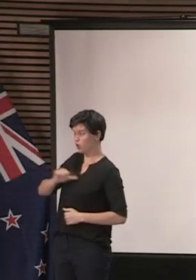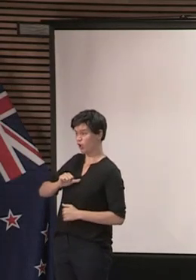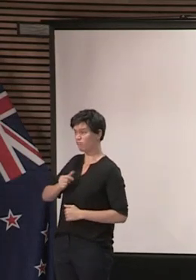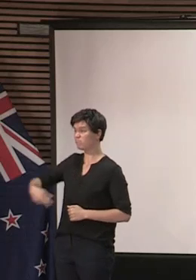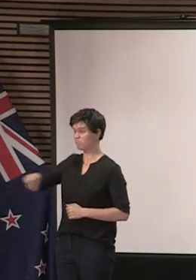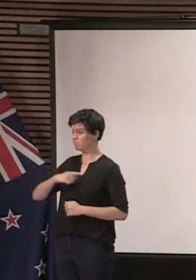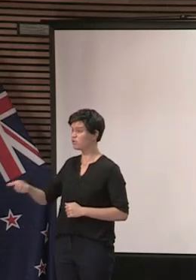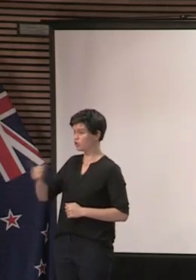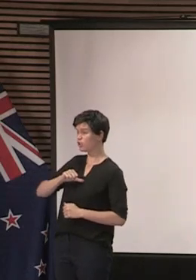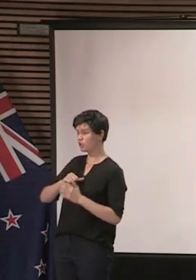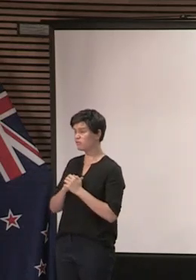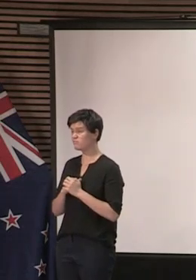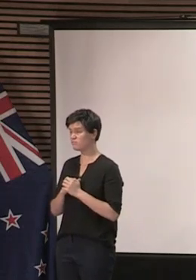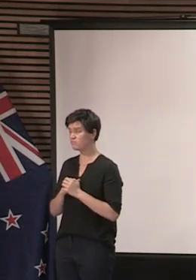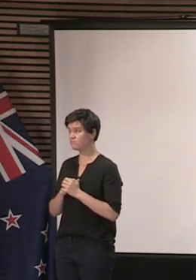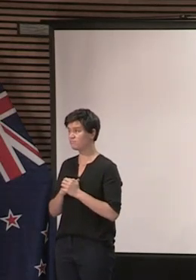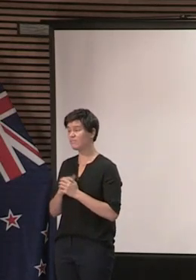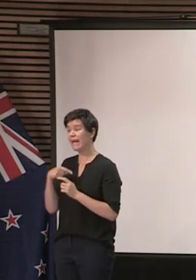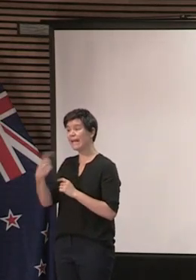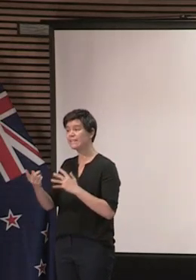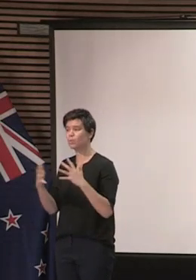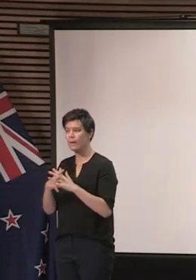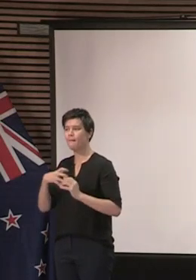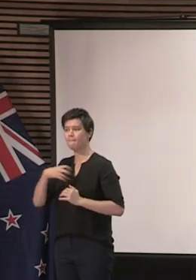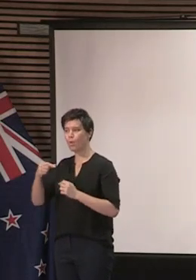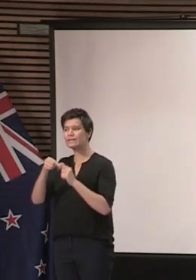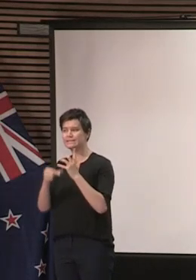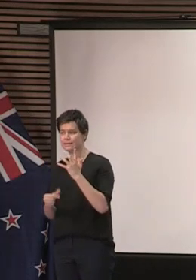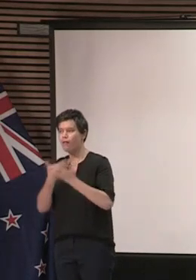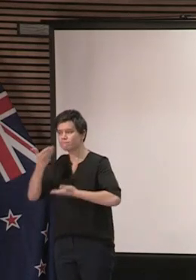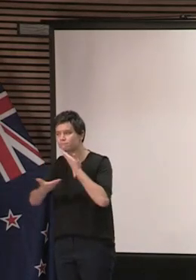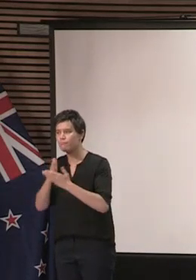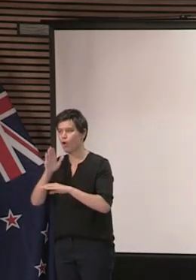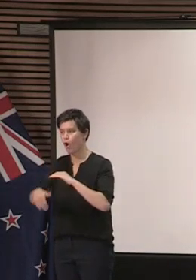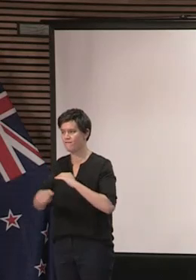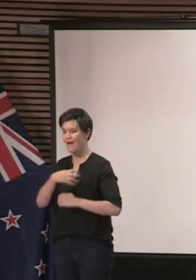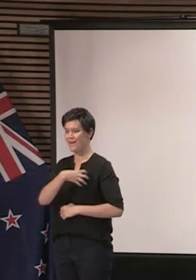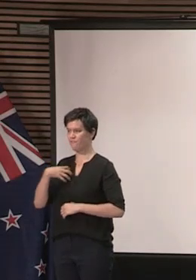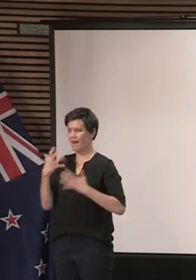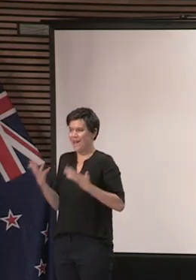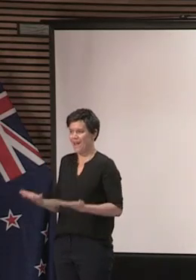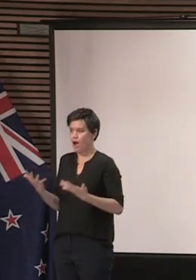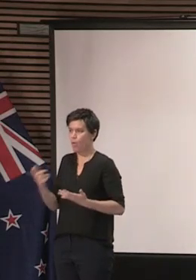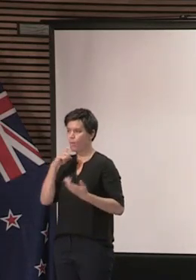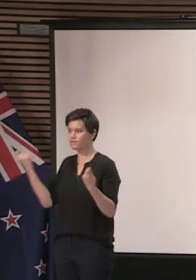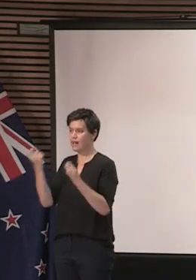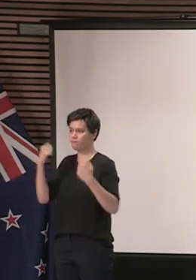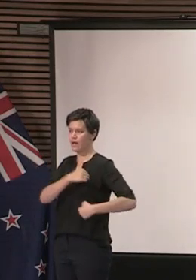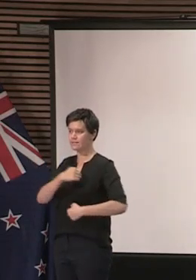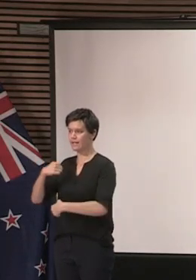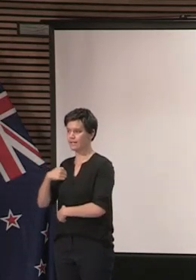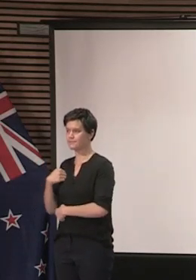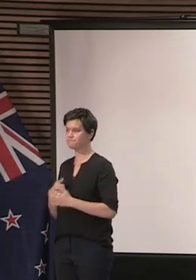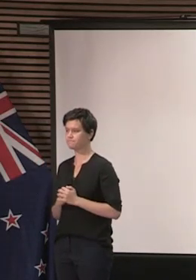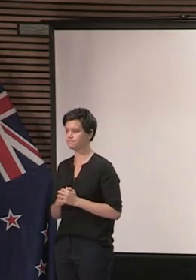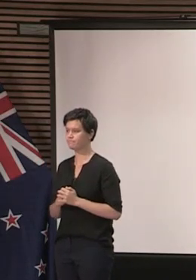commemorations. I'll provide a little bit more detail next week on what it will mean for me and the government. Phil, the CHT St